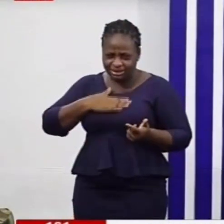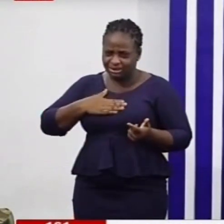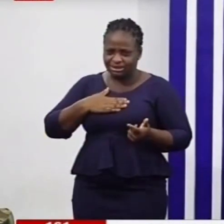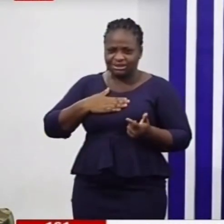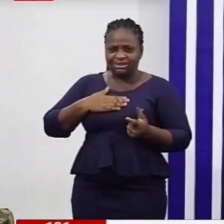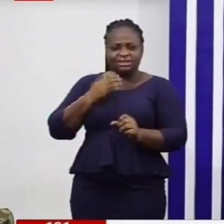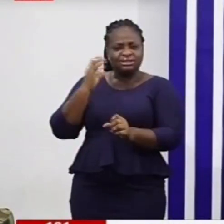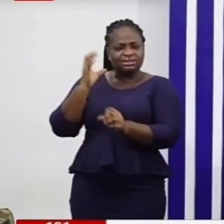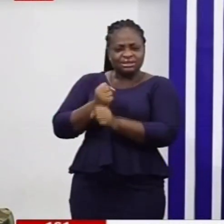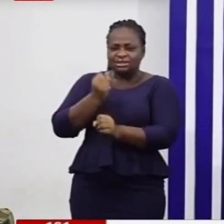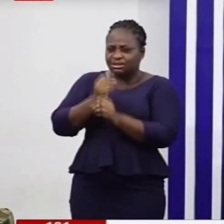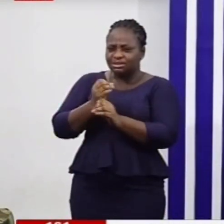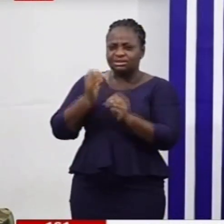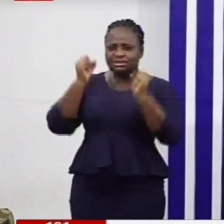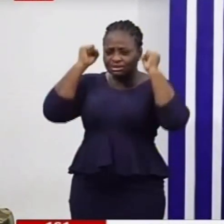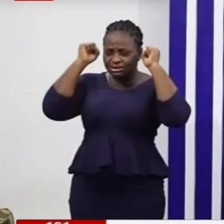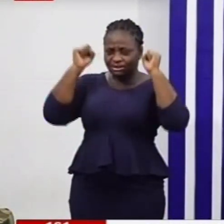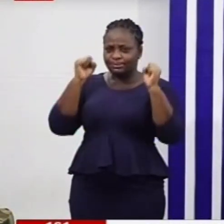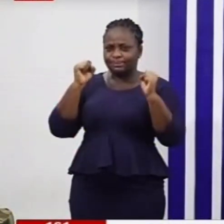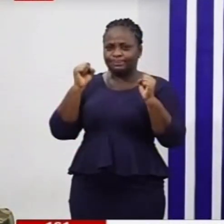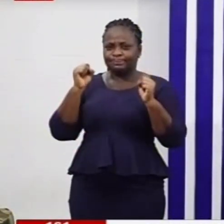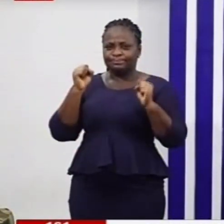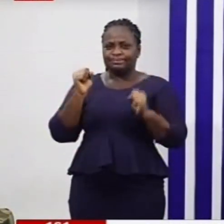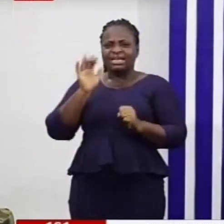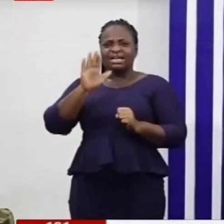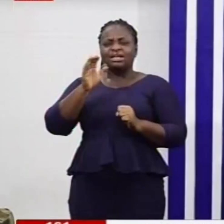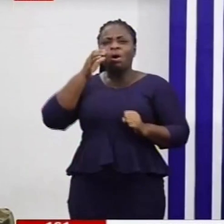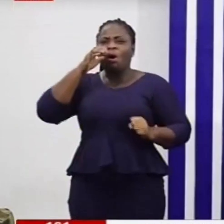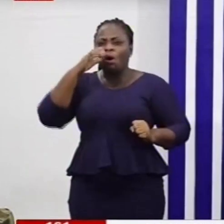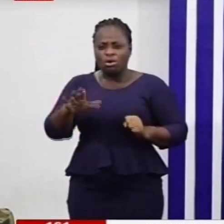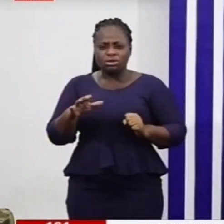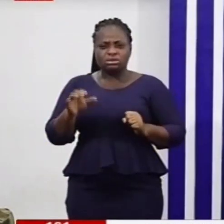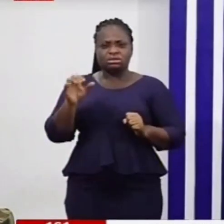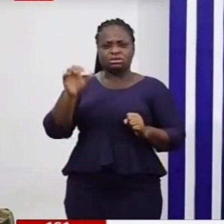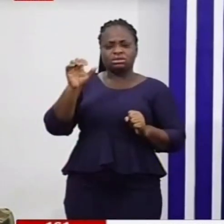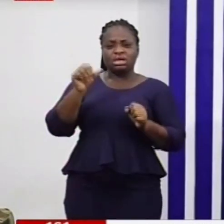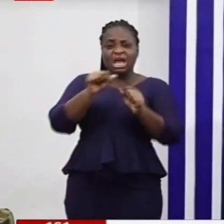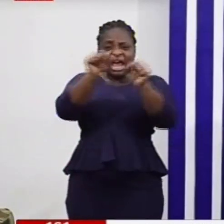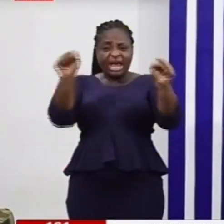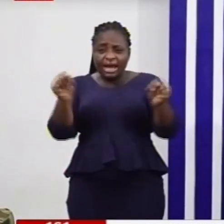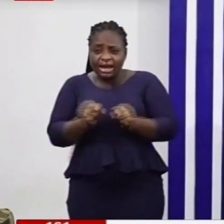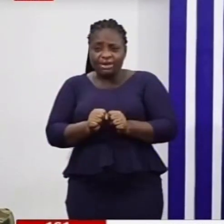this clearly. Two, in the hotspot areas,